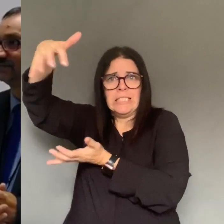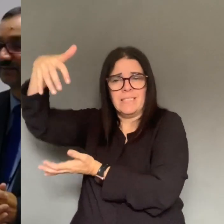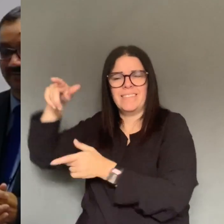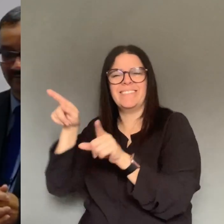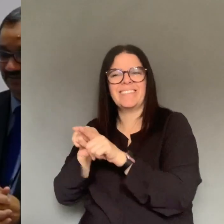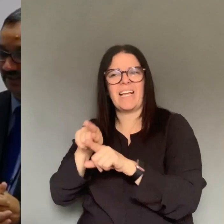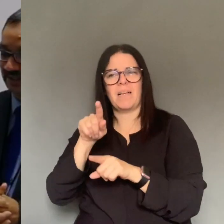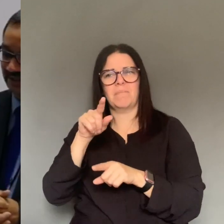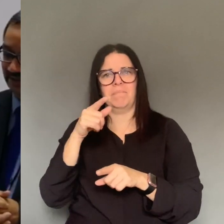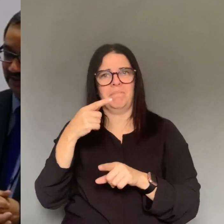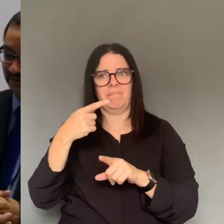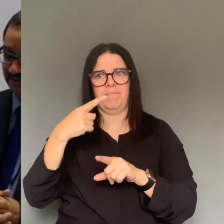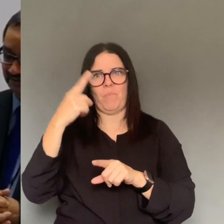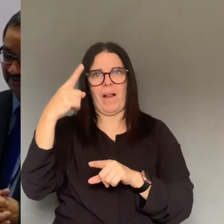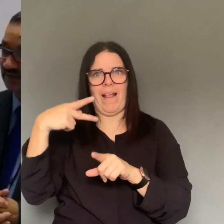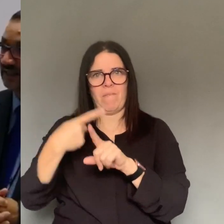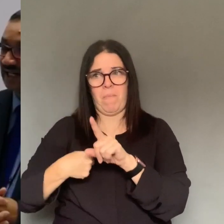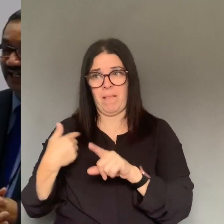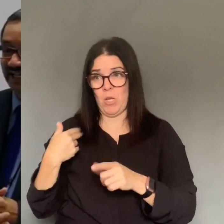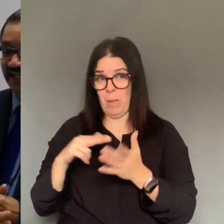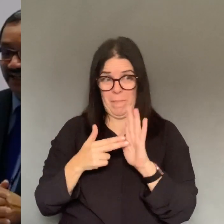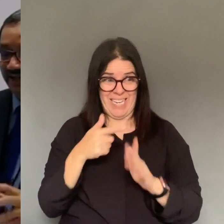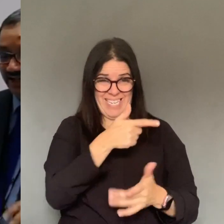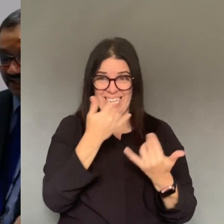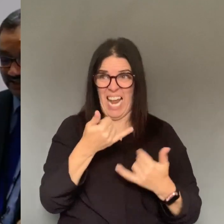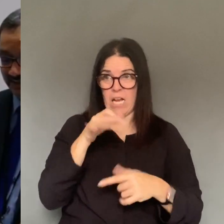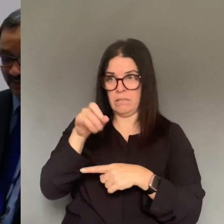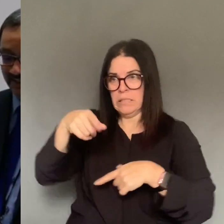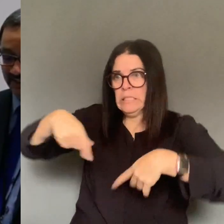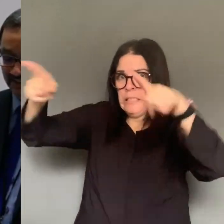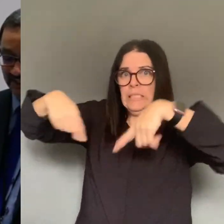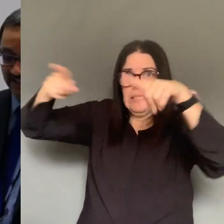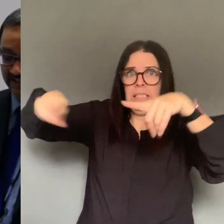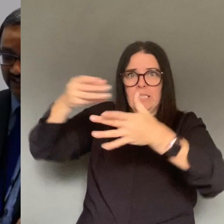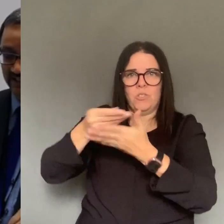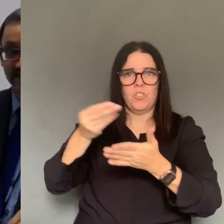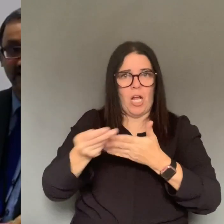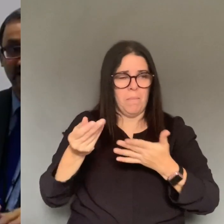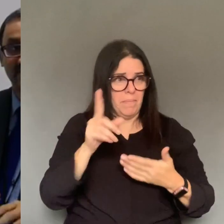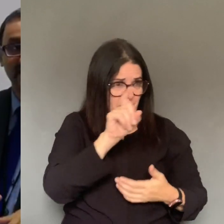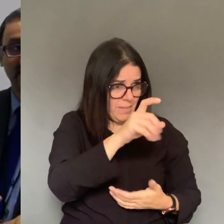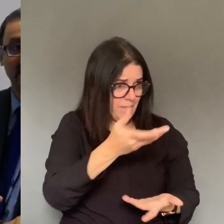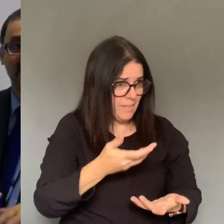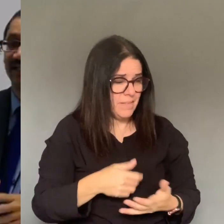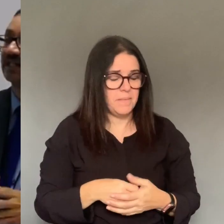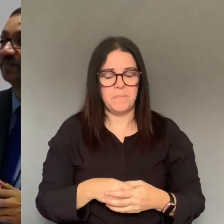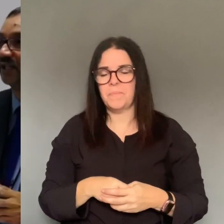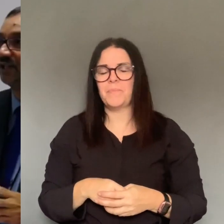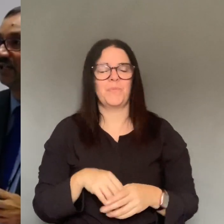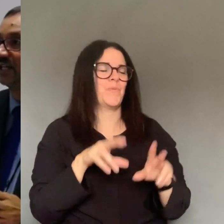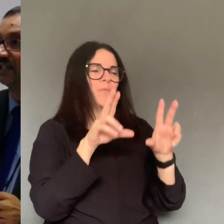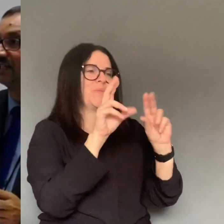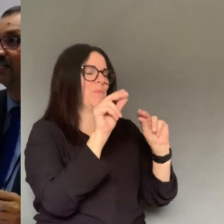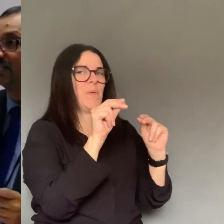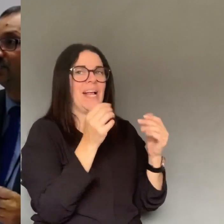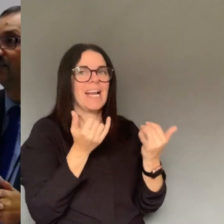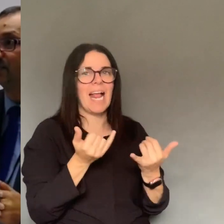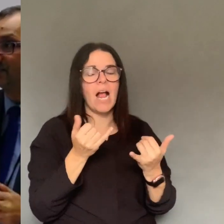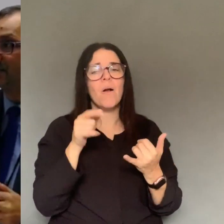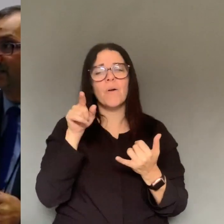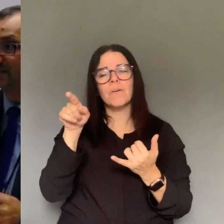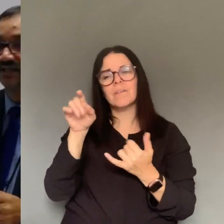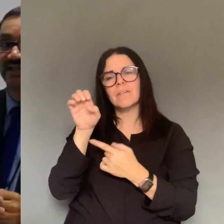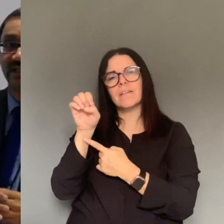fire under people's butt right now to get going, are you? Not at this point. I think it's something that IRCA is monitoring, and then they're issuing